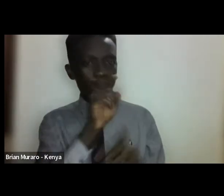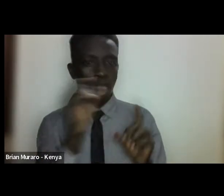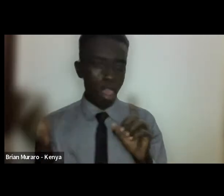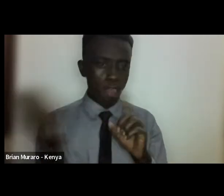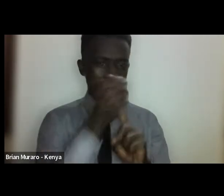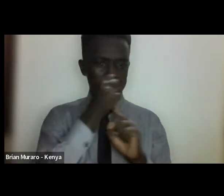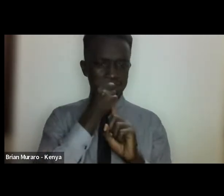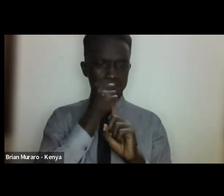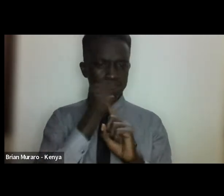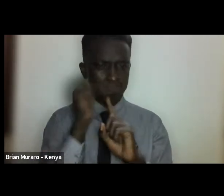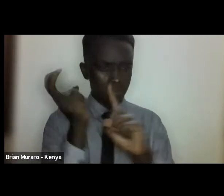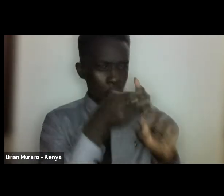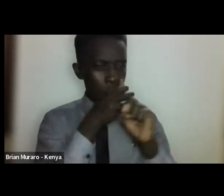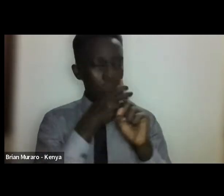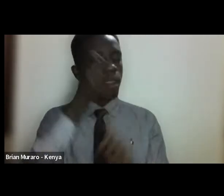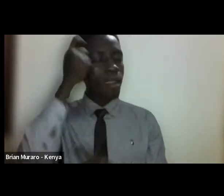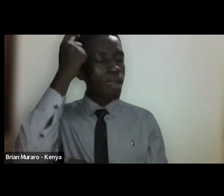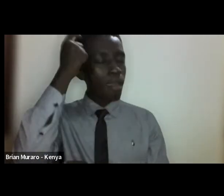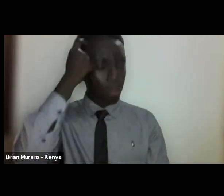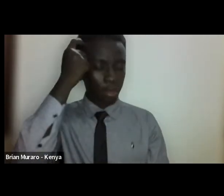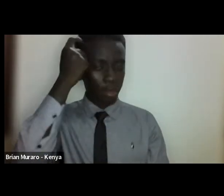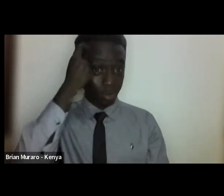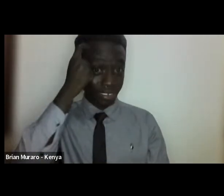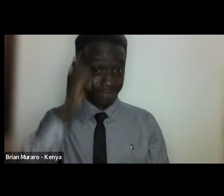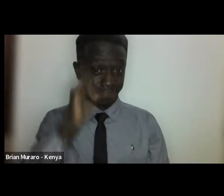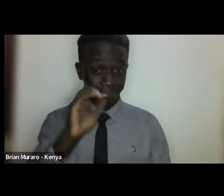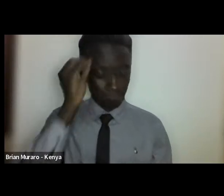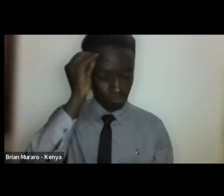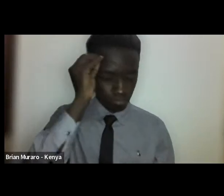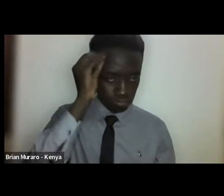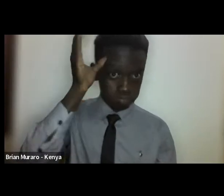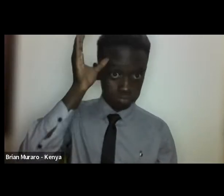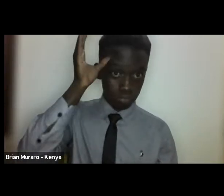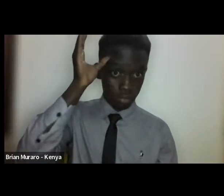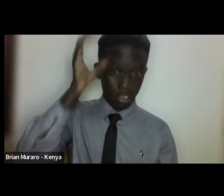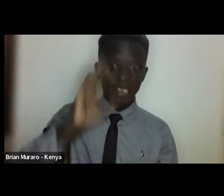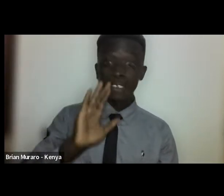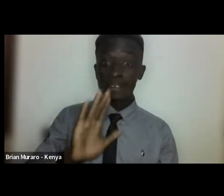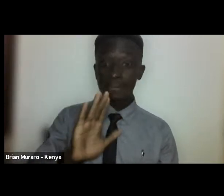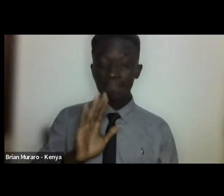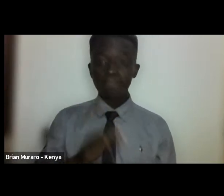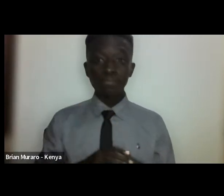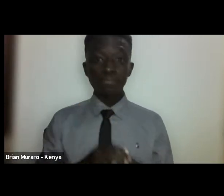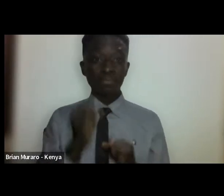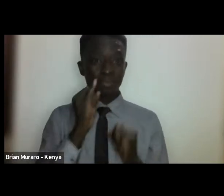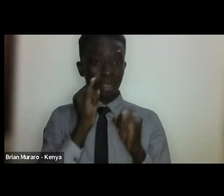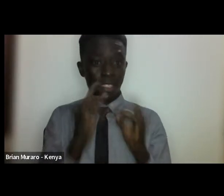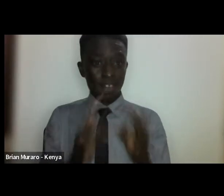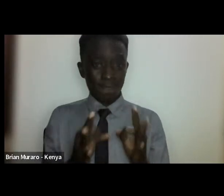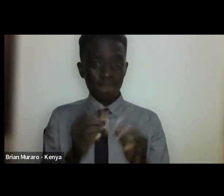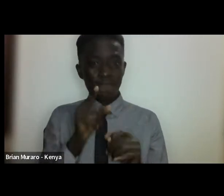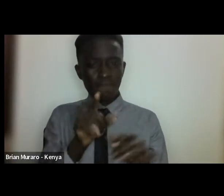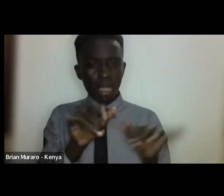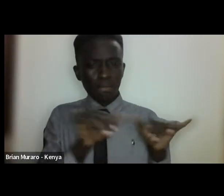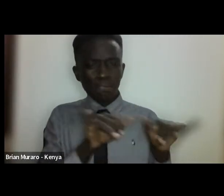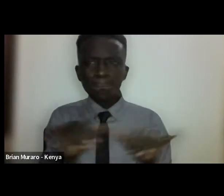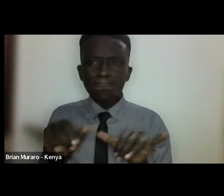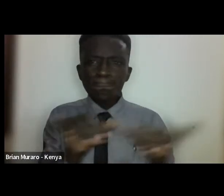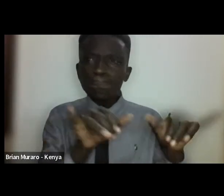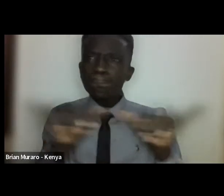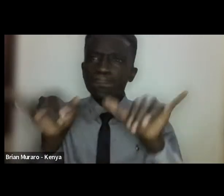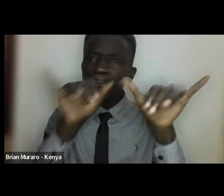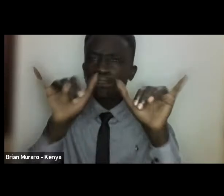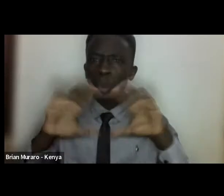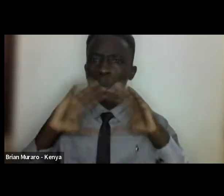ways. Now, that's not a common practice across the world. If it was a common practice across the world, you wouldn't have a problem with reading.